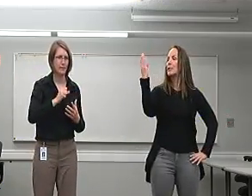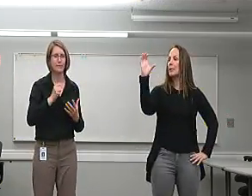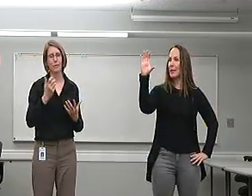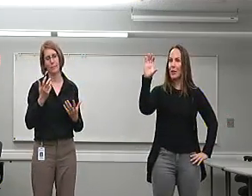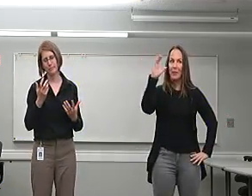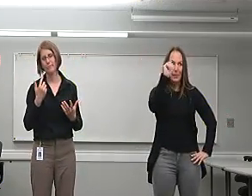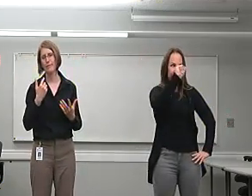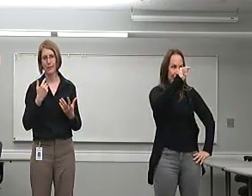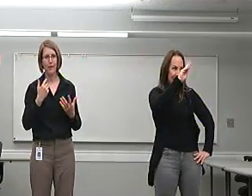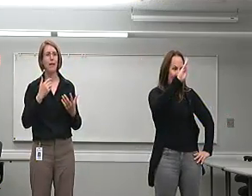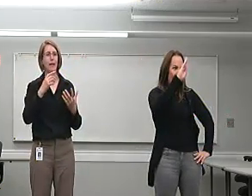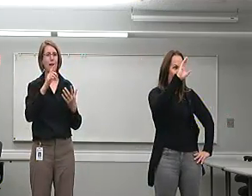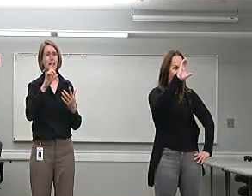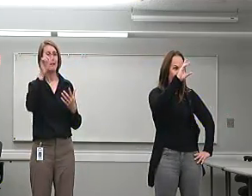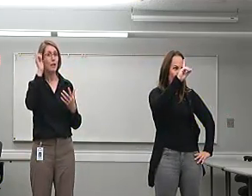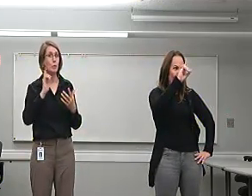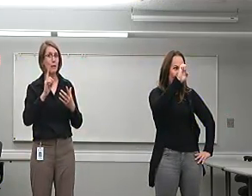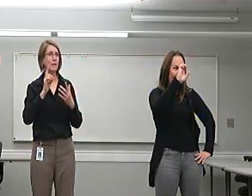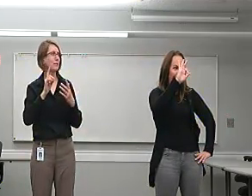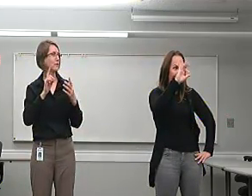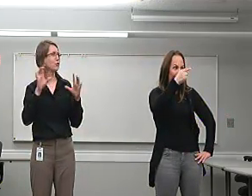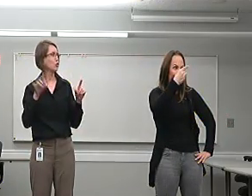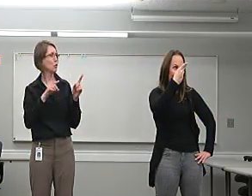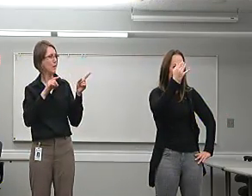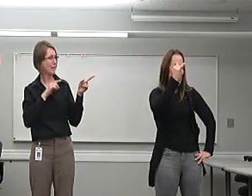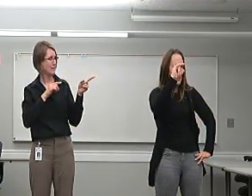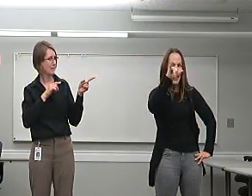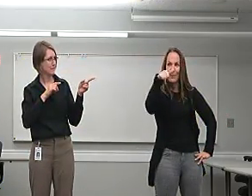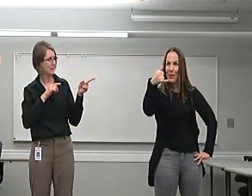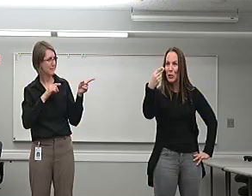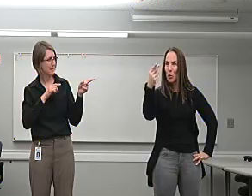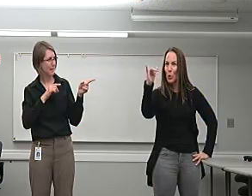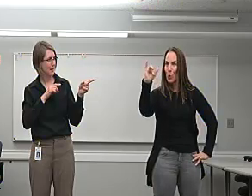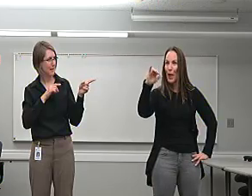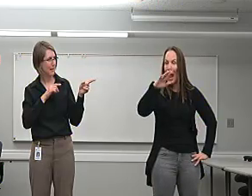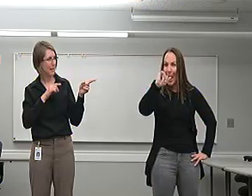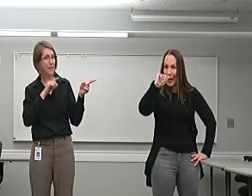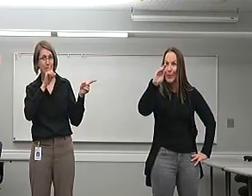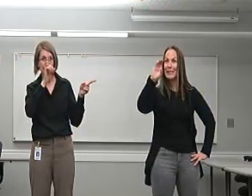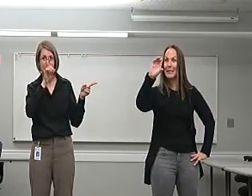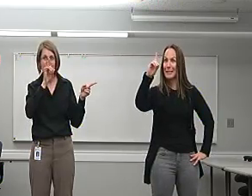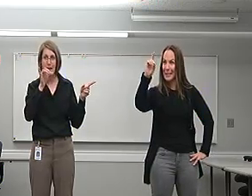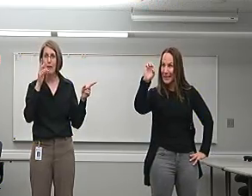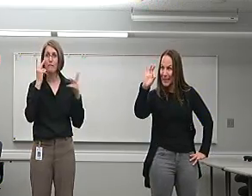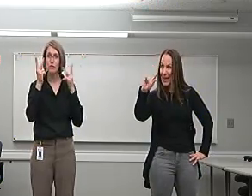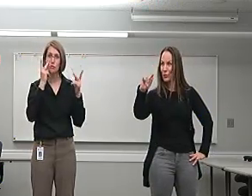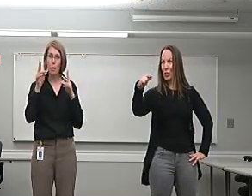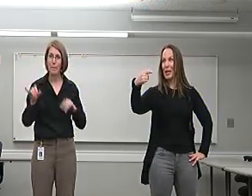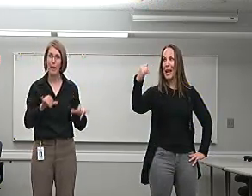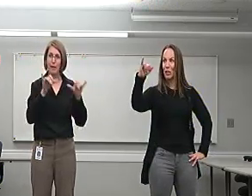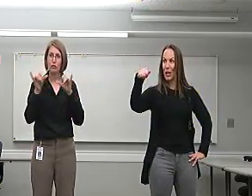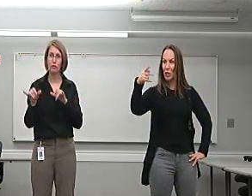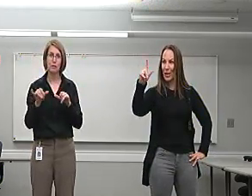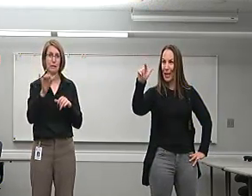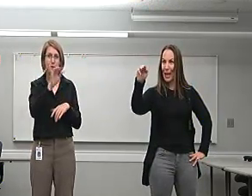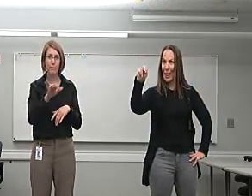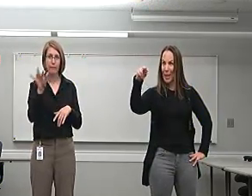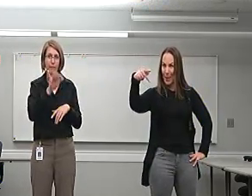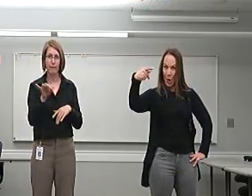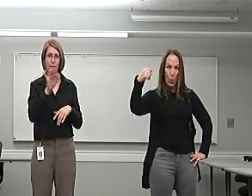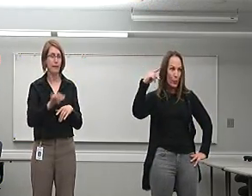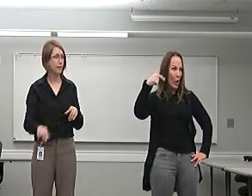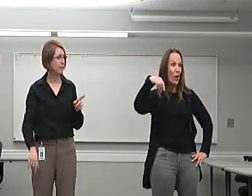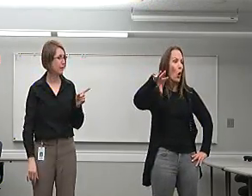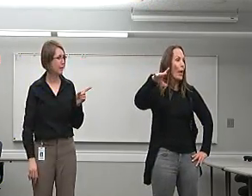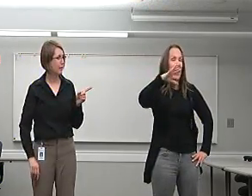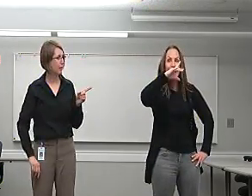is a pattern. This is a visual A, B, C, D, E, F, G, H, I, J, K, L, M, N, O, P. It's